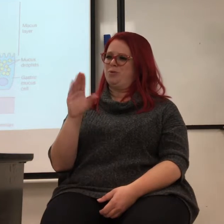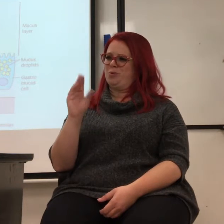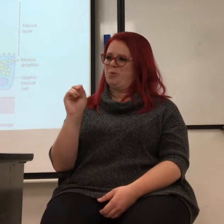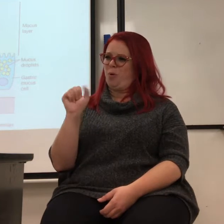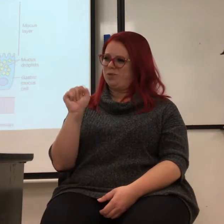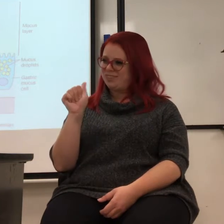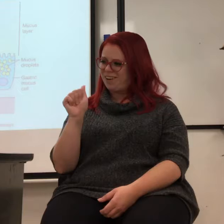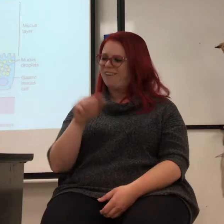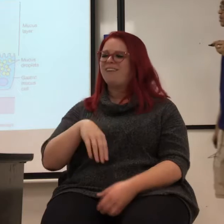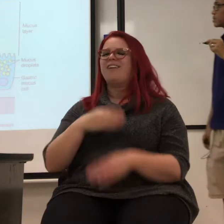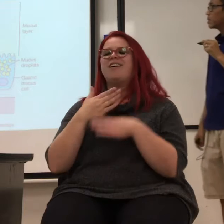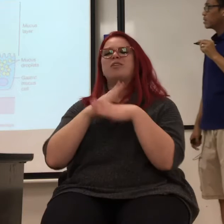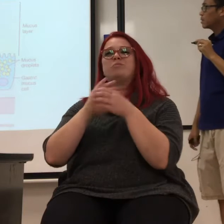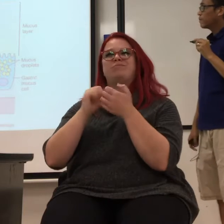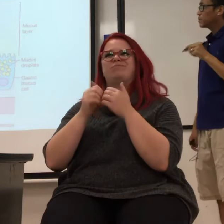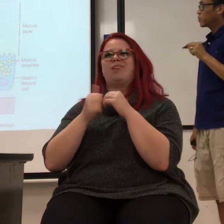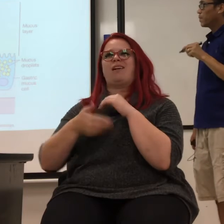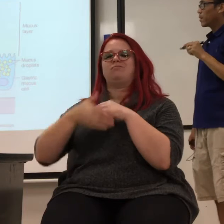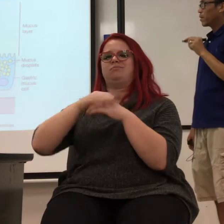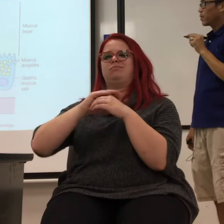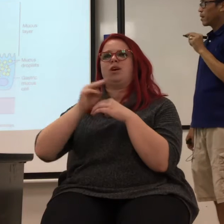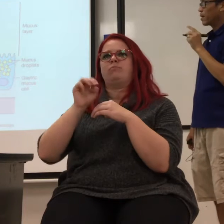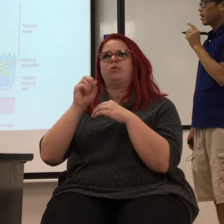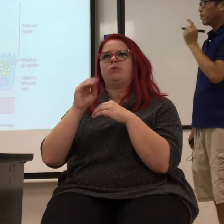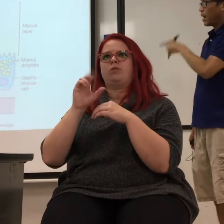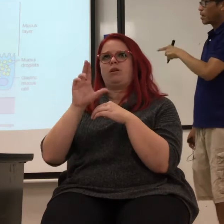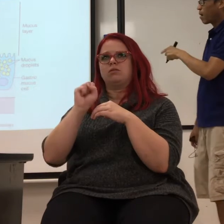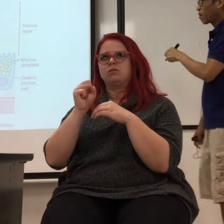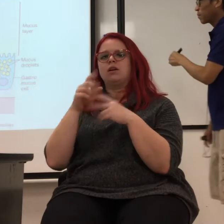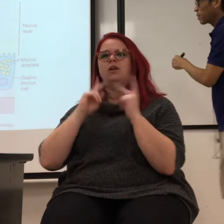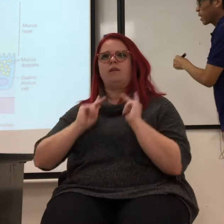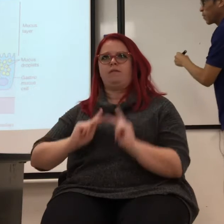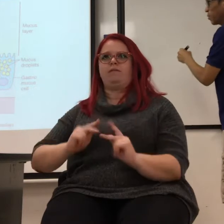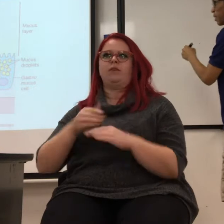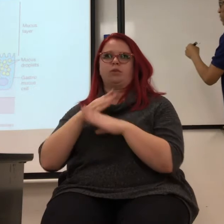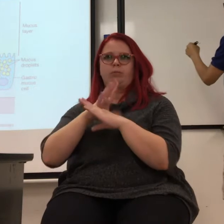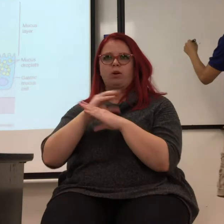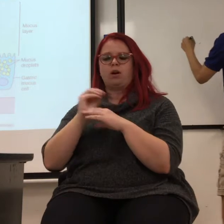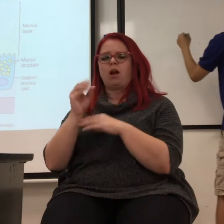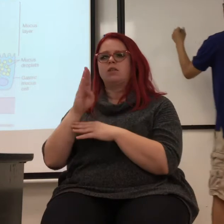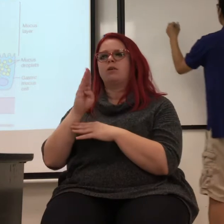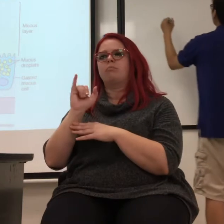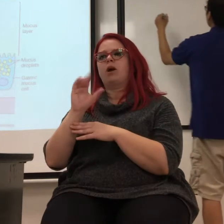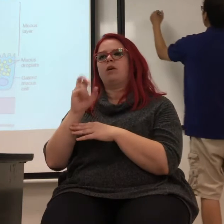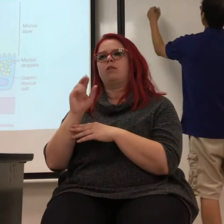is protected by a mucus physical barrier and a bicarb chemical barrier.